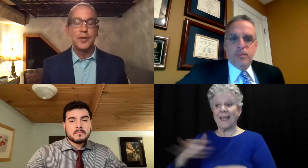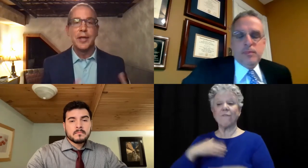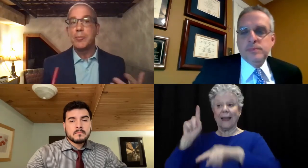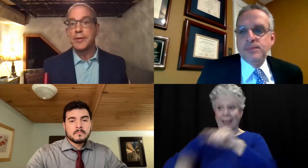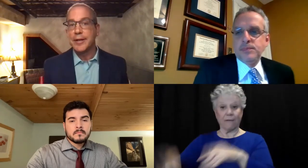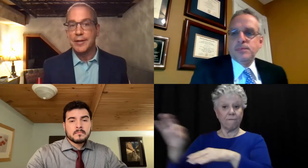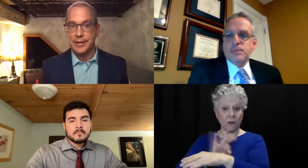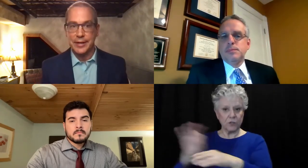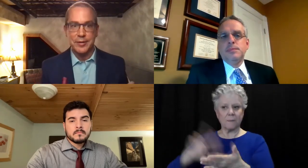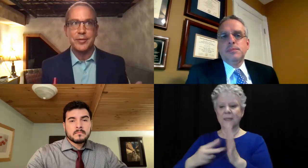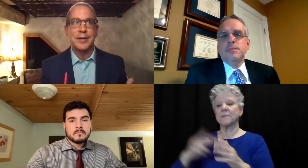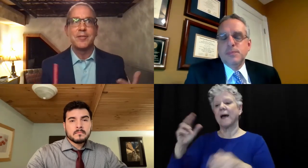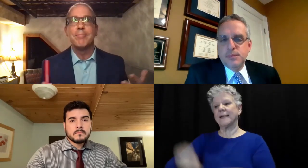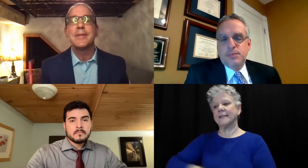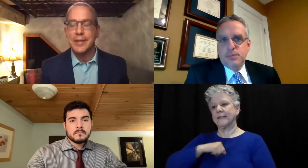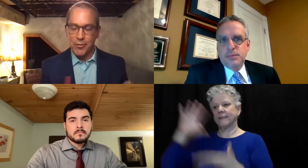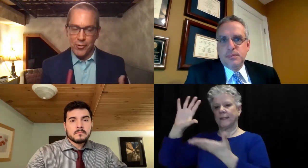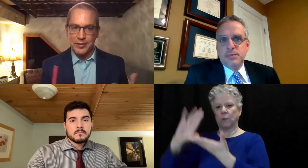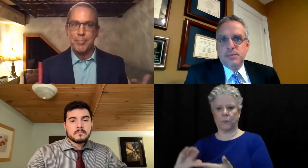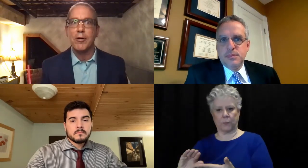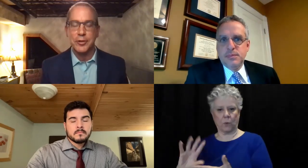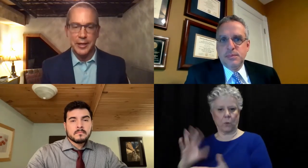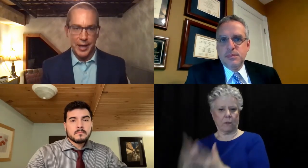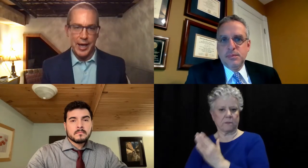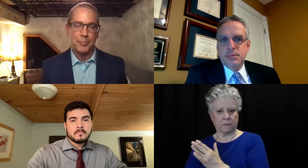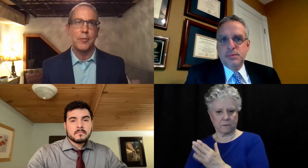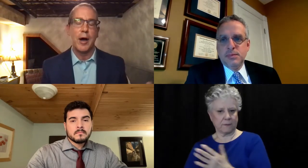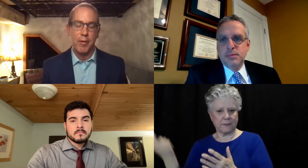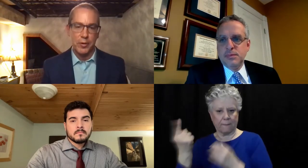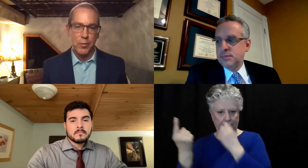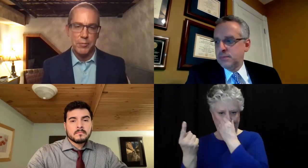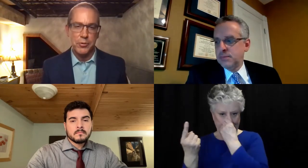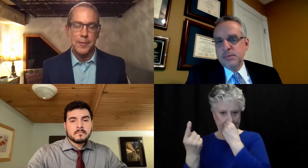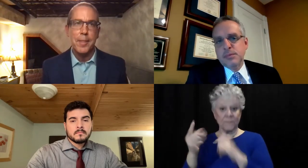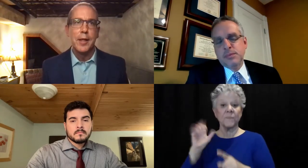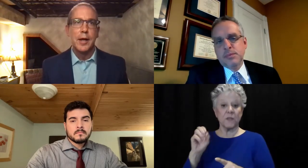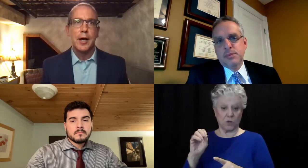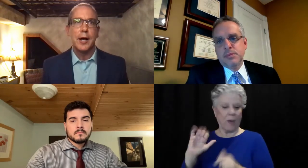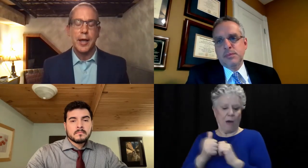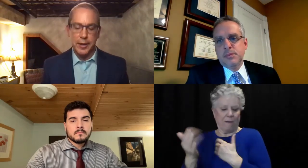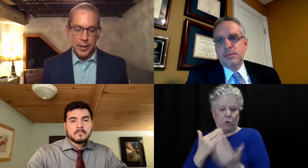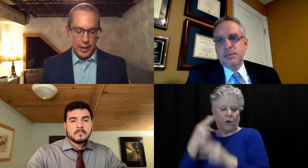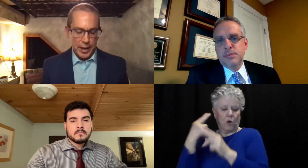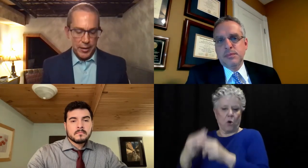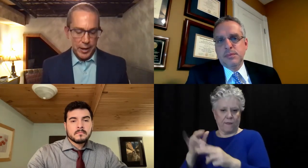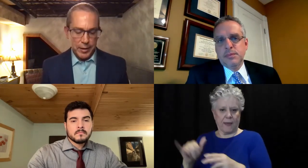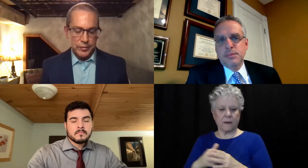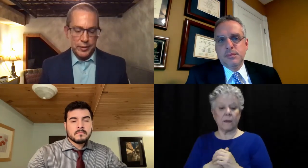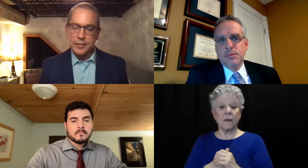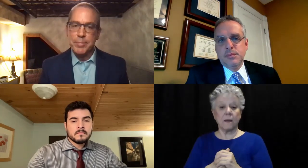one's human dignity is missing or is partially absent, however you want to put it.